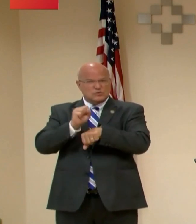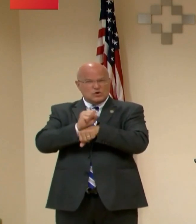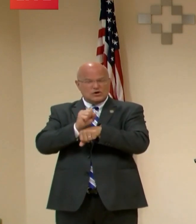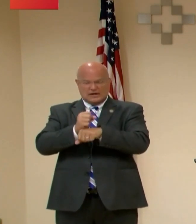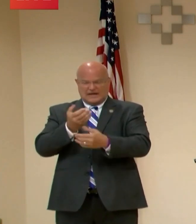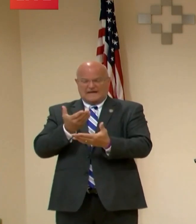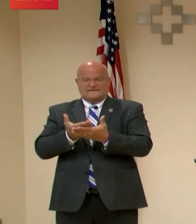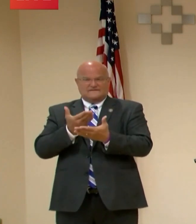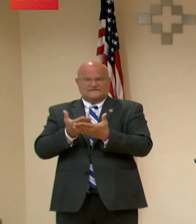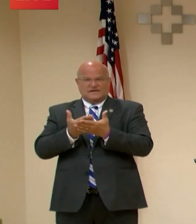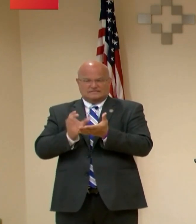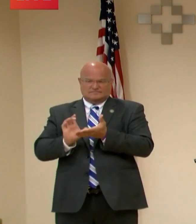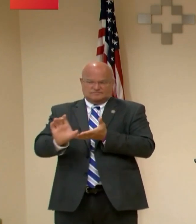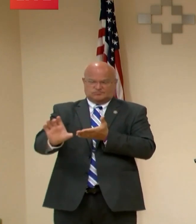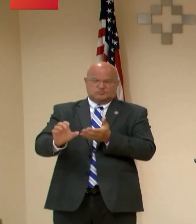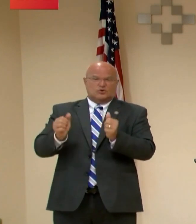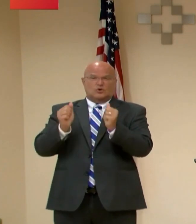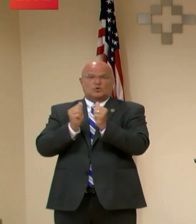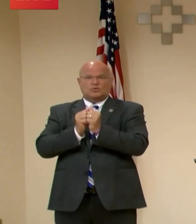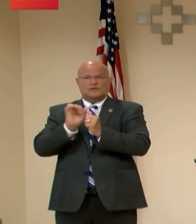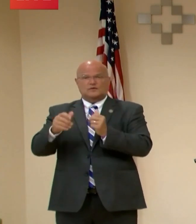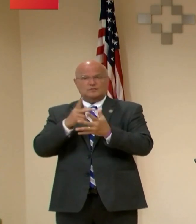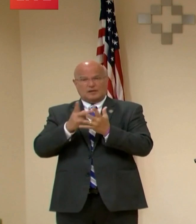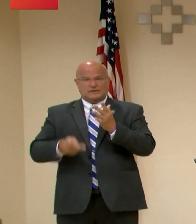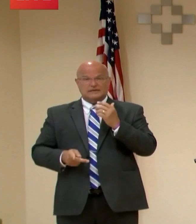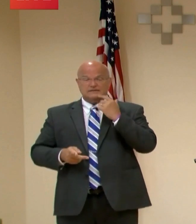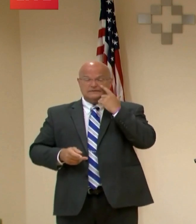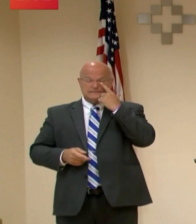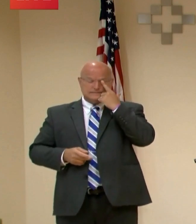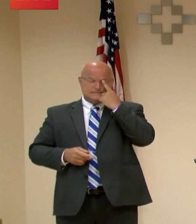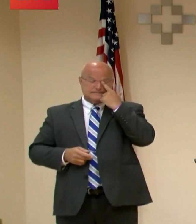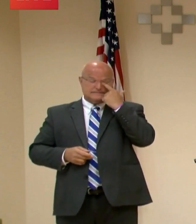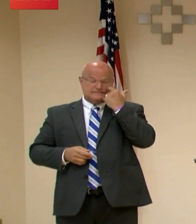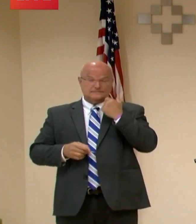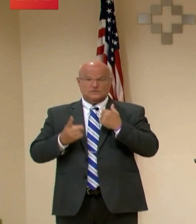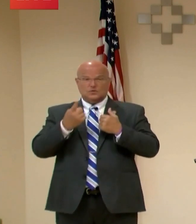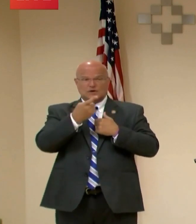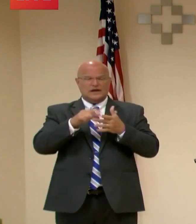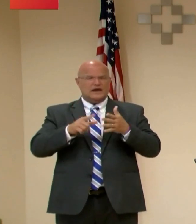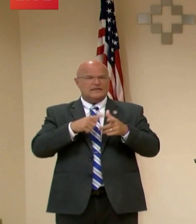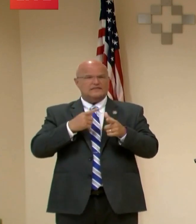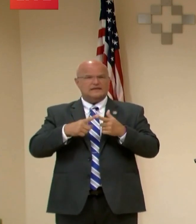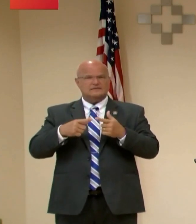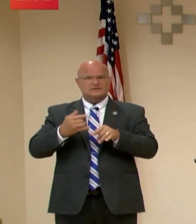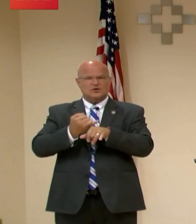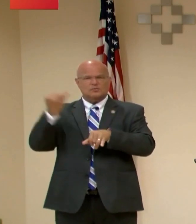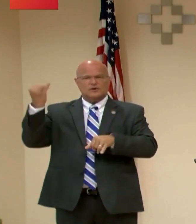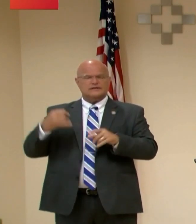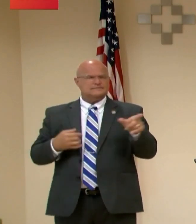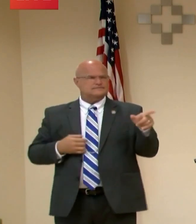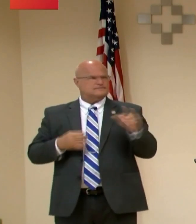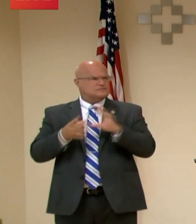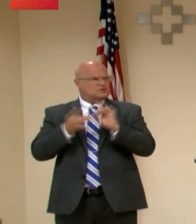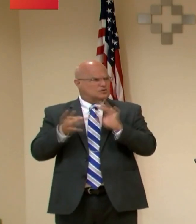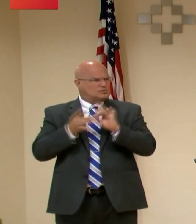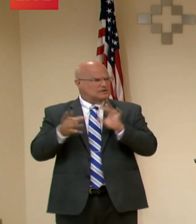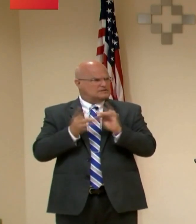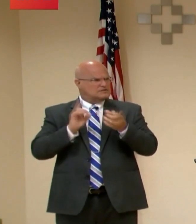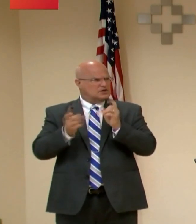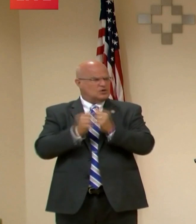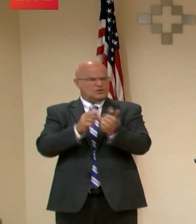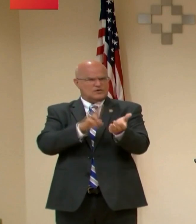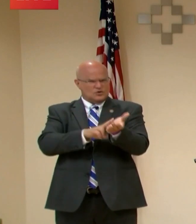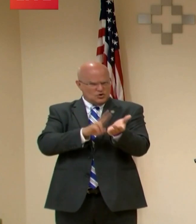and funding a more intensive effort with those populations. One here, then we'll go remotely. Thank you. You mentioned talking